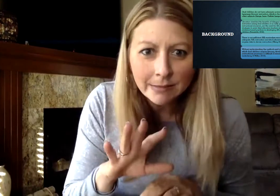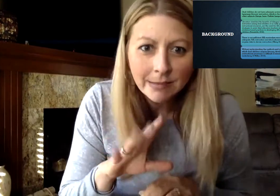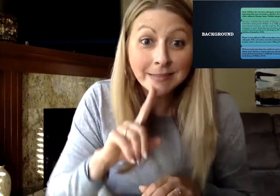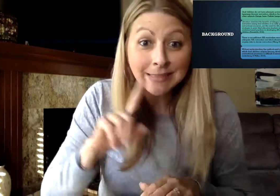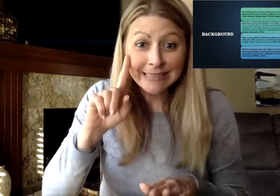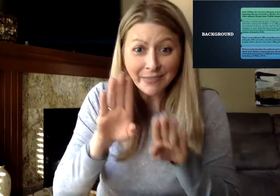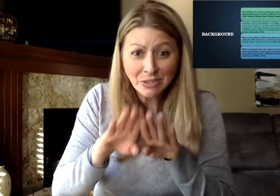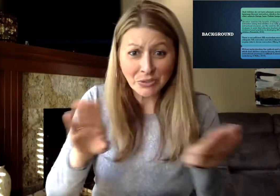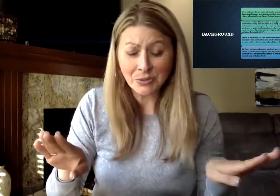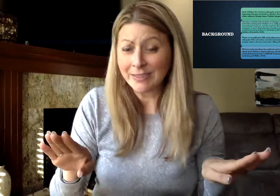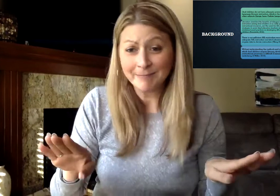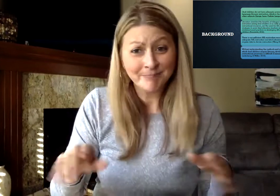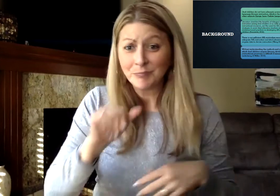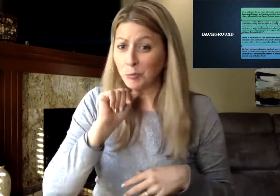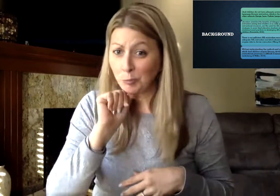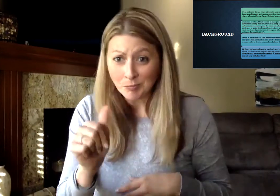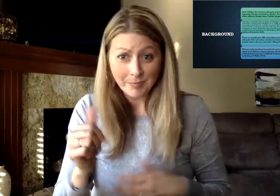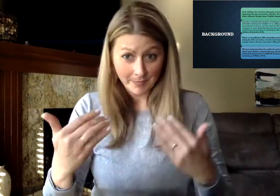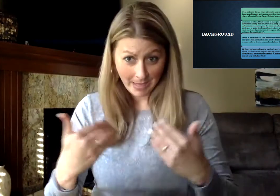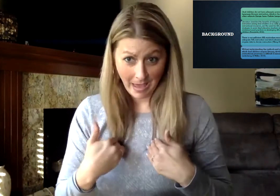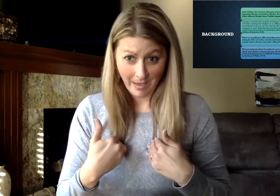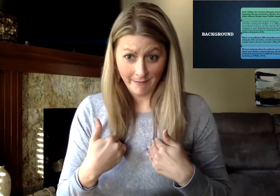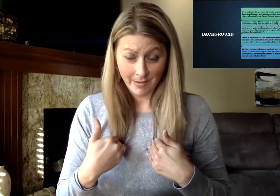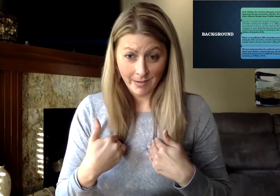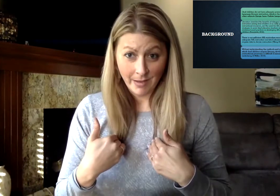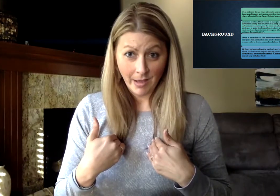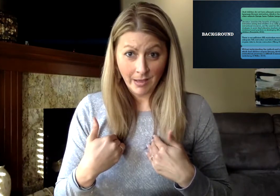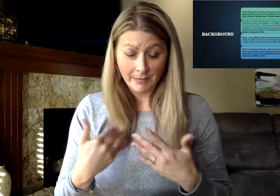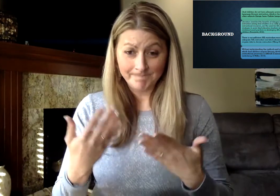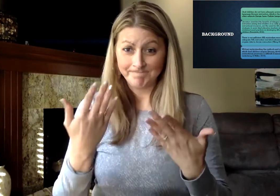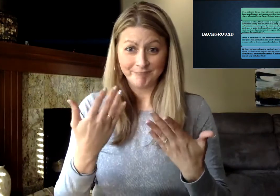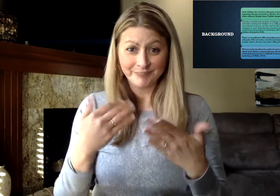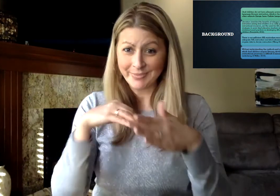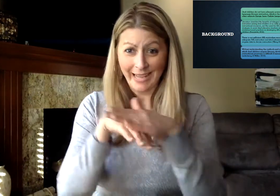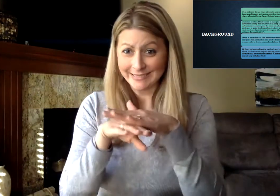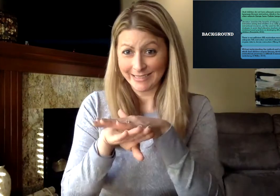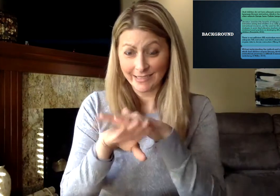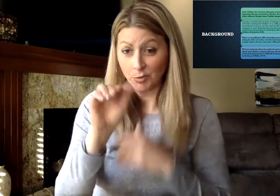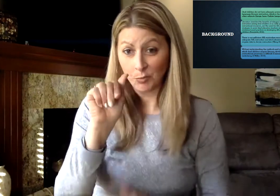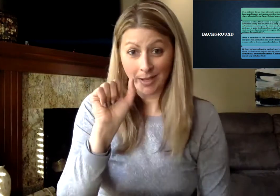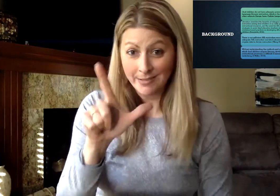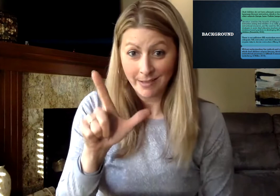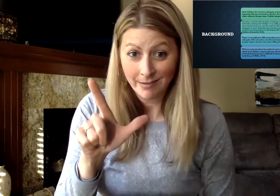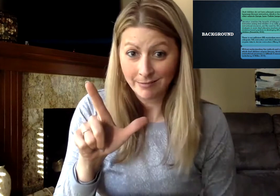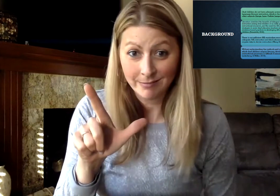Sorry, it's hard to see. Okay, deaf children who do not have access to